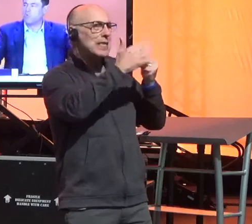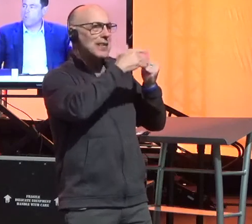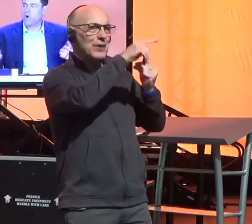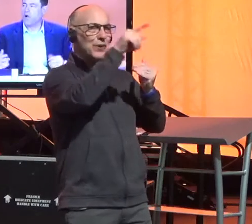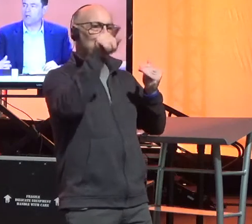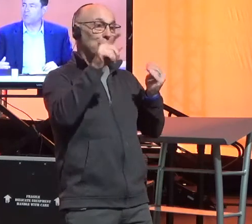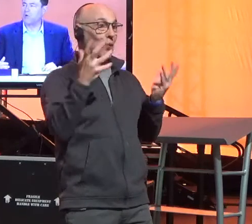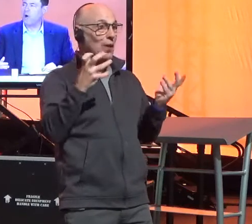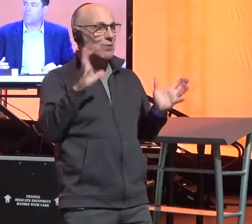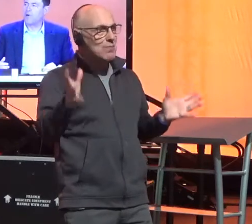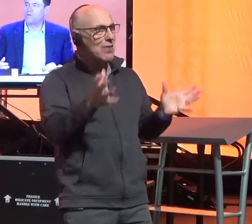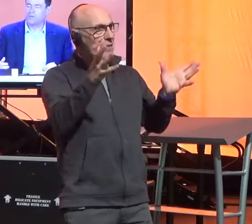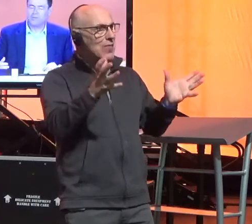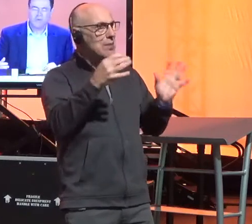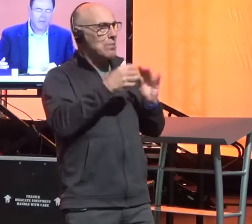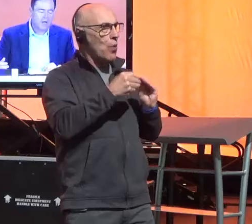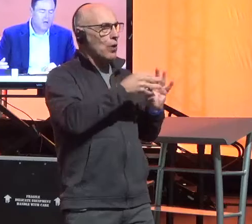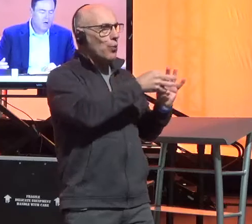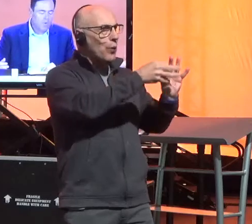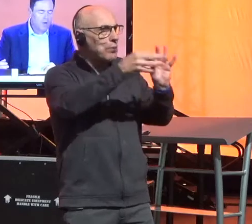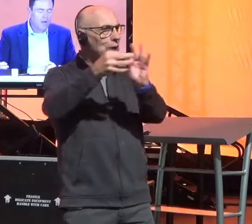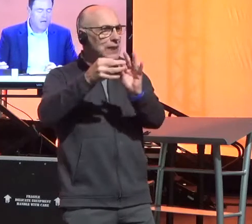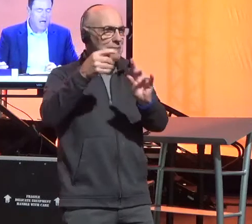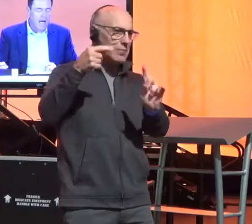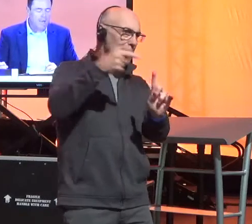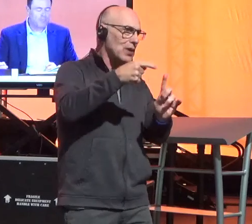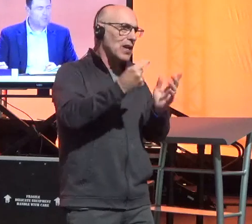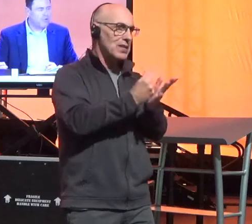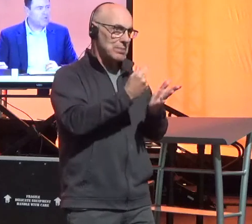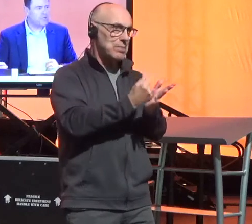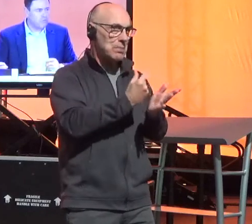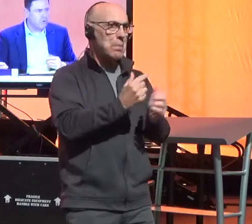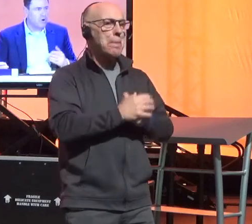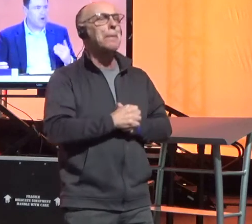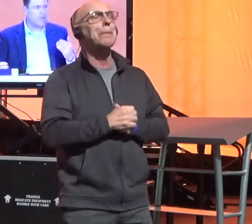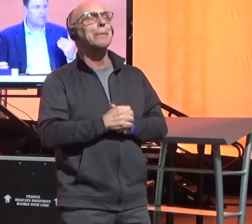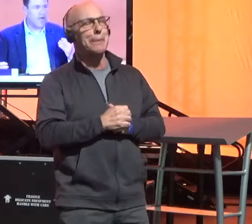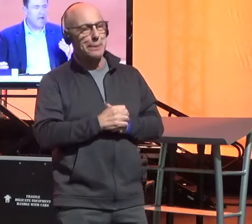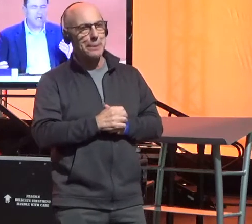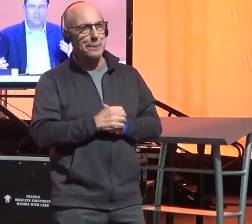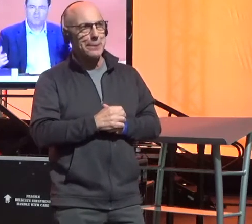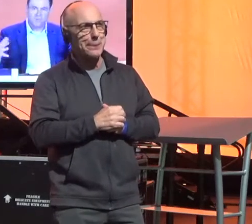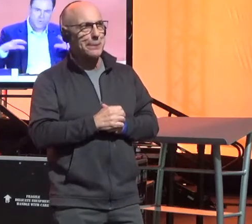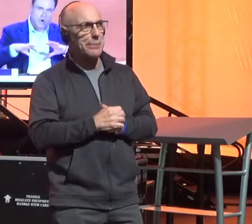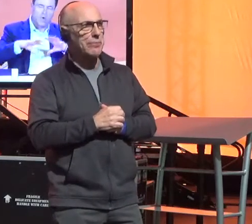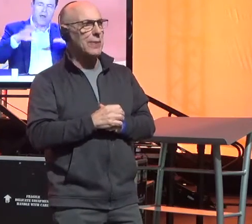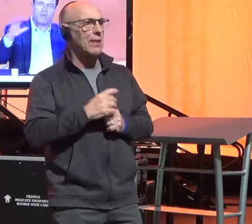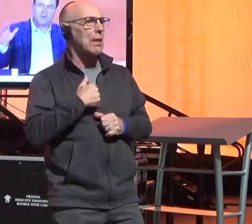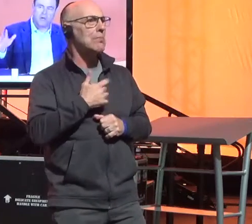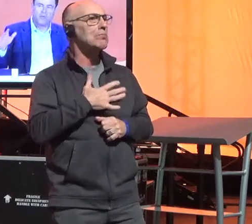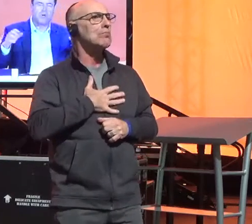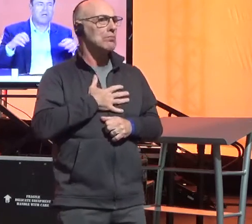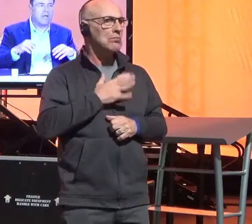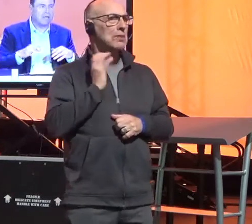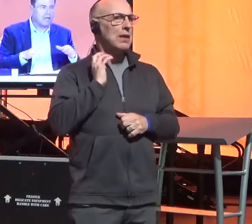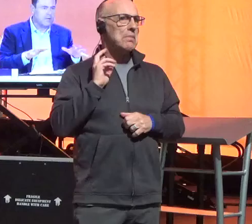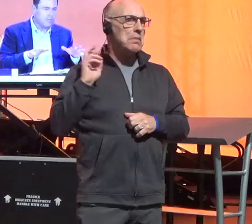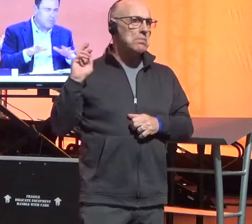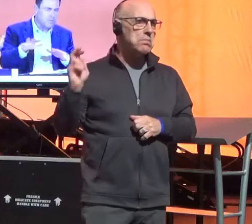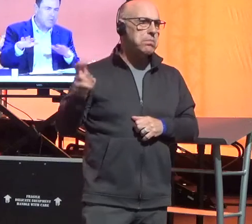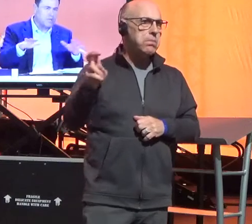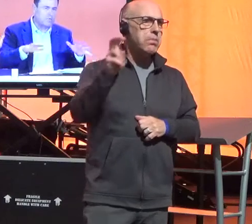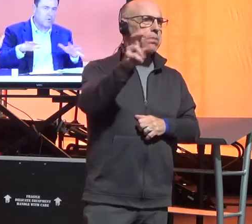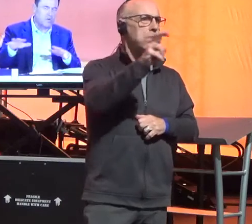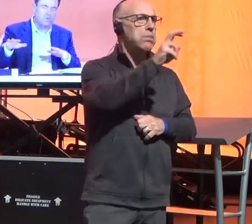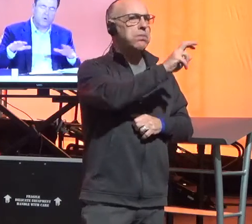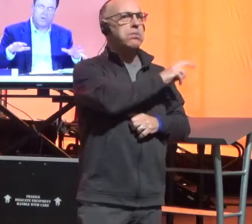engender more gospel cooperation. Well, I'm pretty sure as I go around the country and in